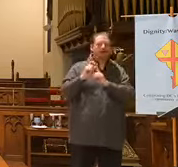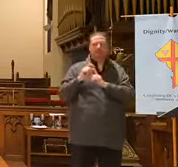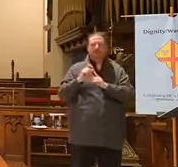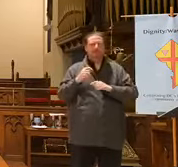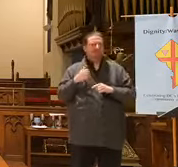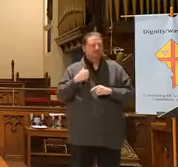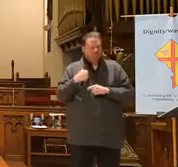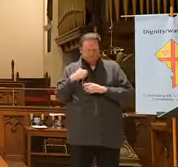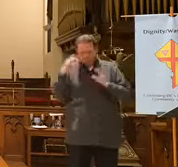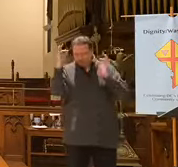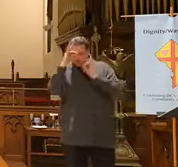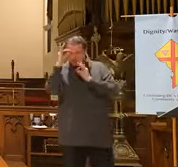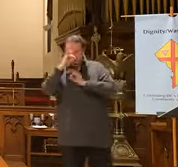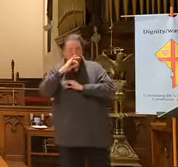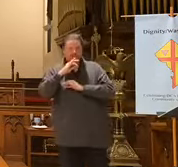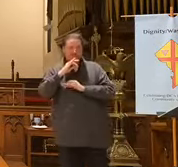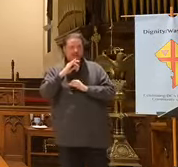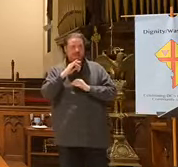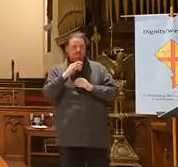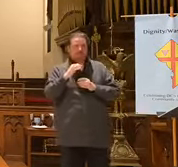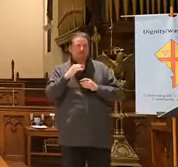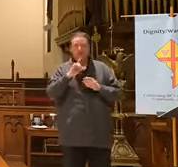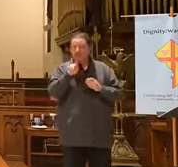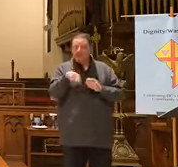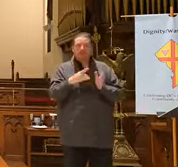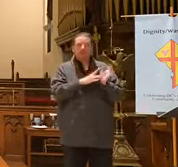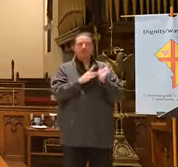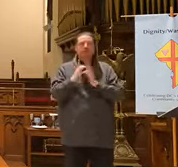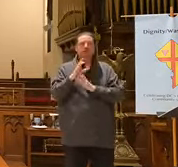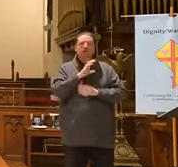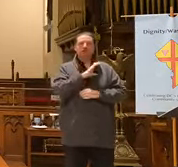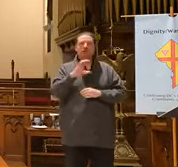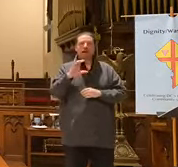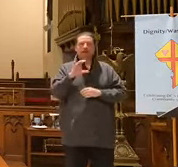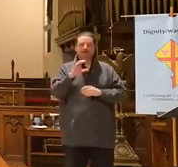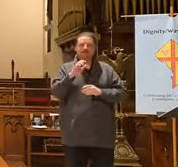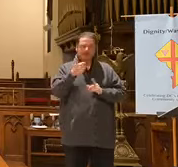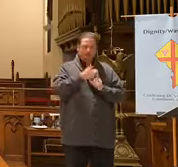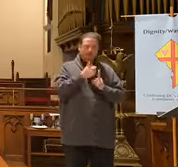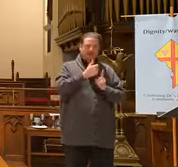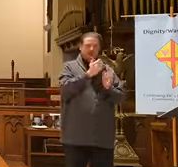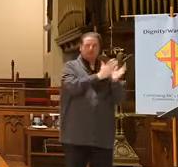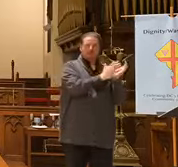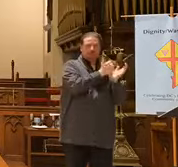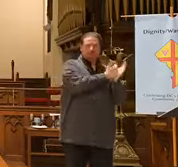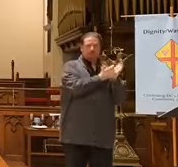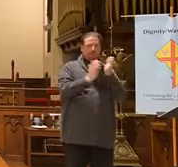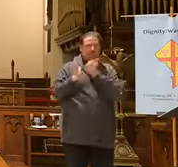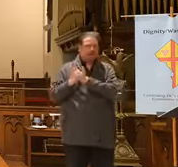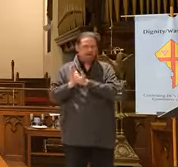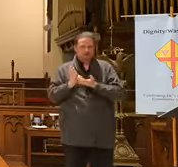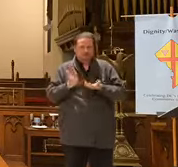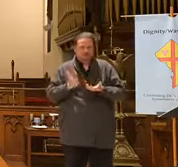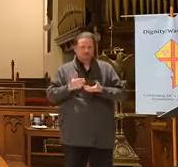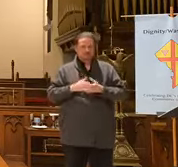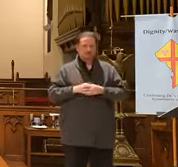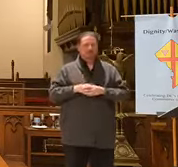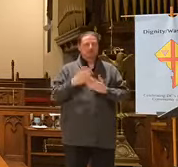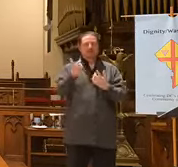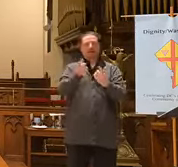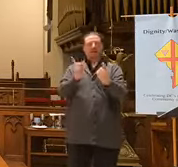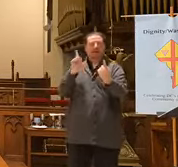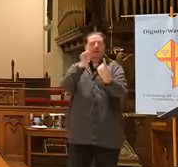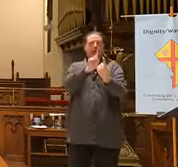among you except Jesus Christ and Him crucified. And I came to